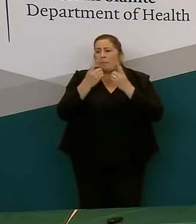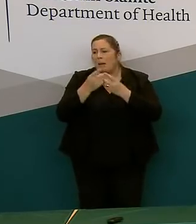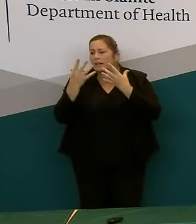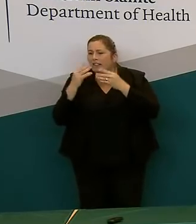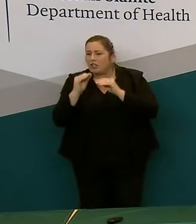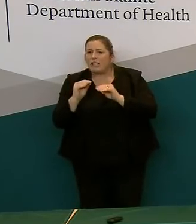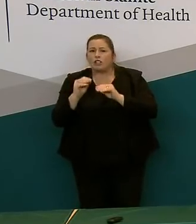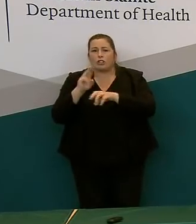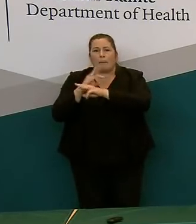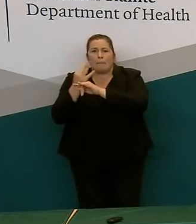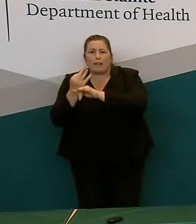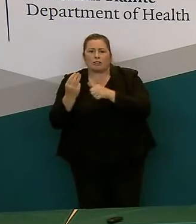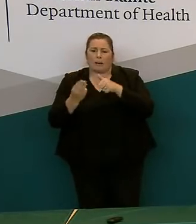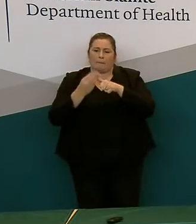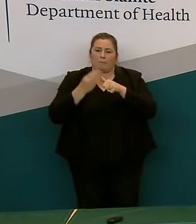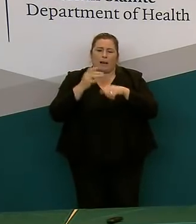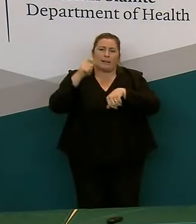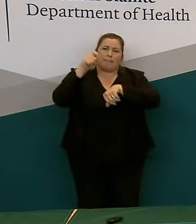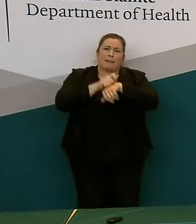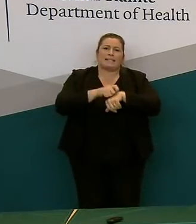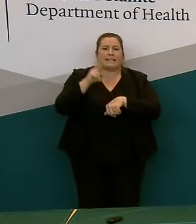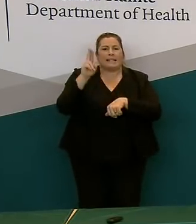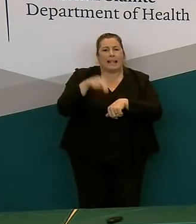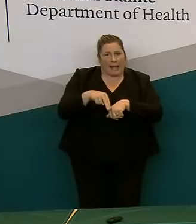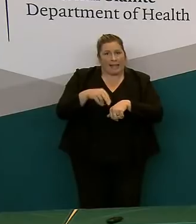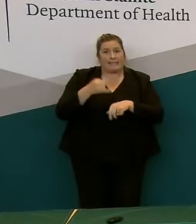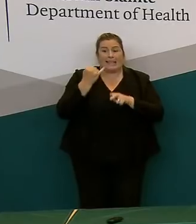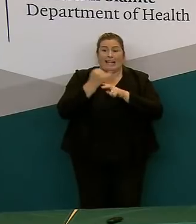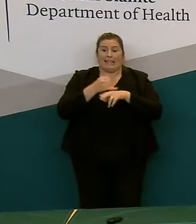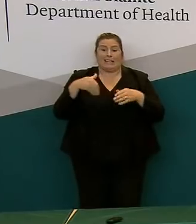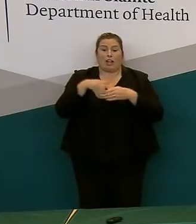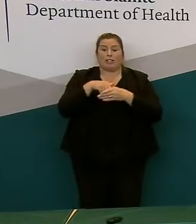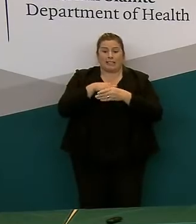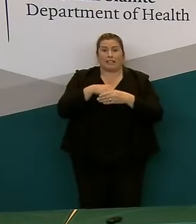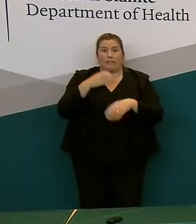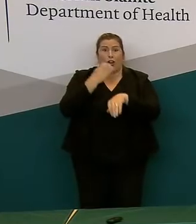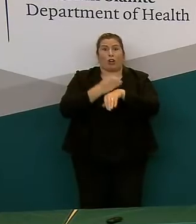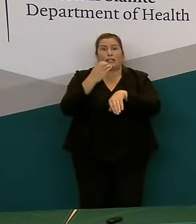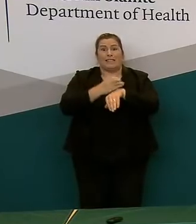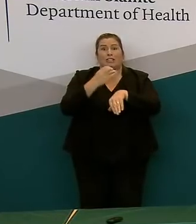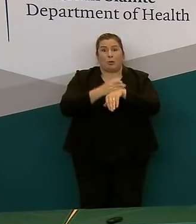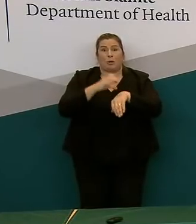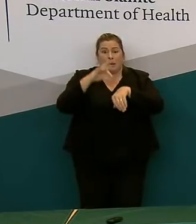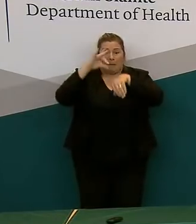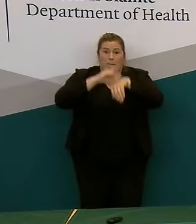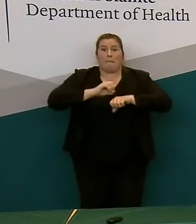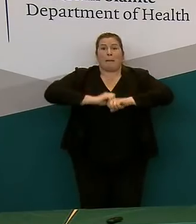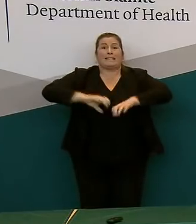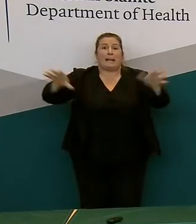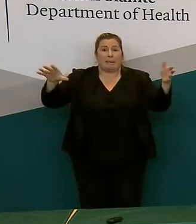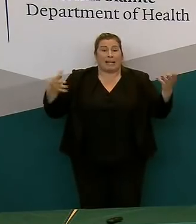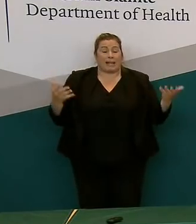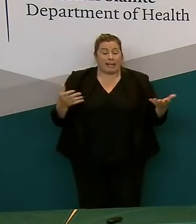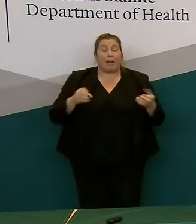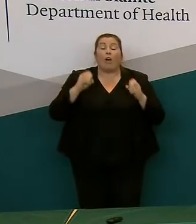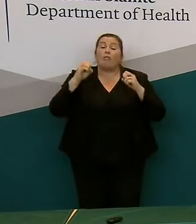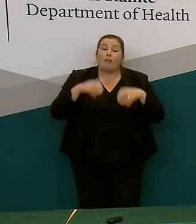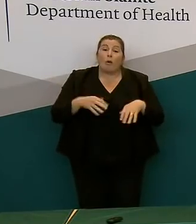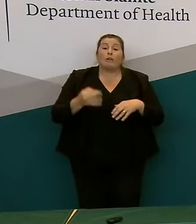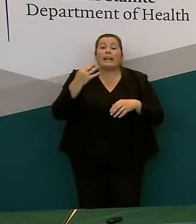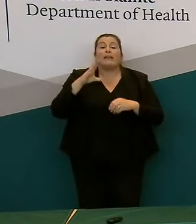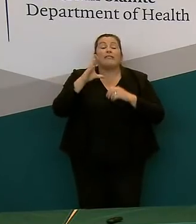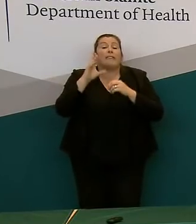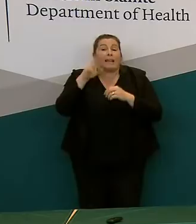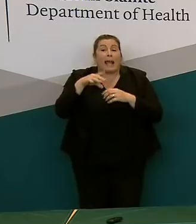help parents prepare as best we can in the context of an ongoing pandemic. Of course, if things can be